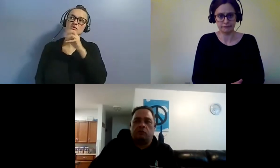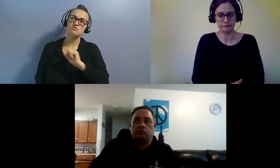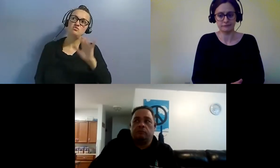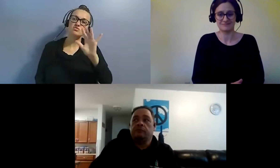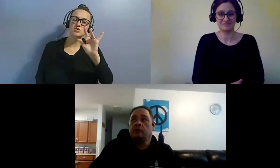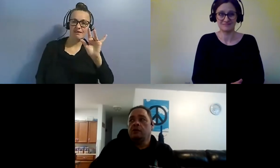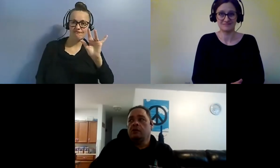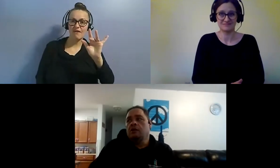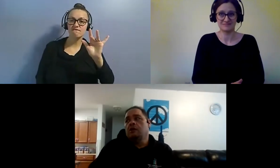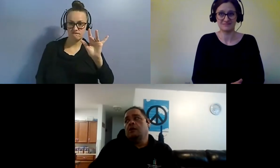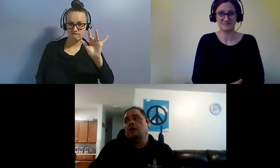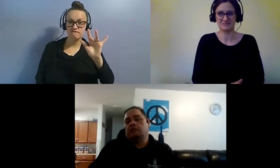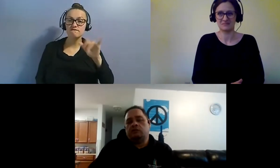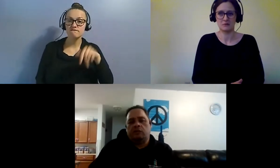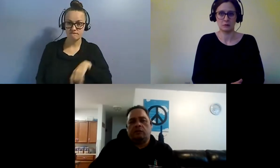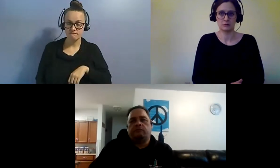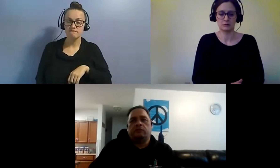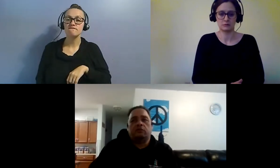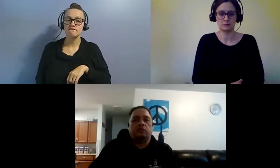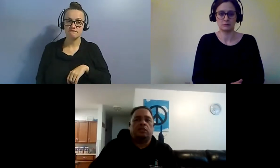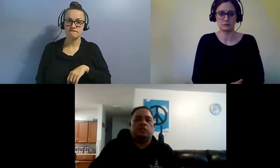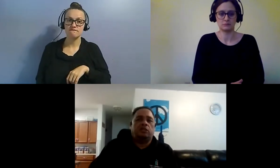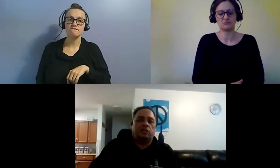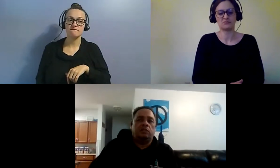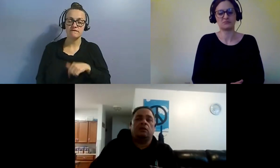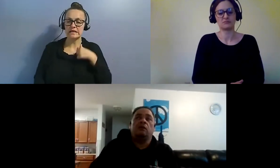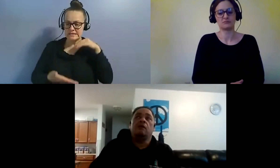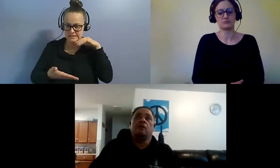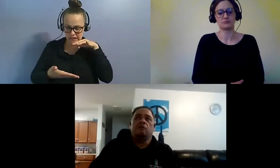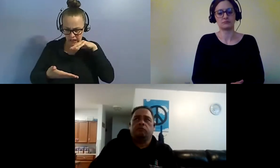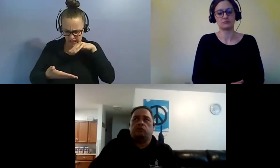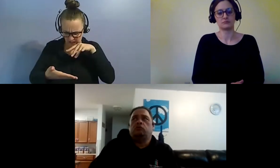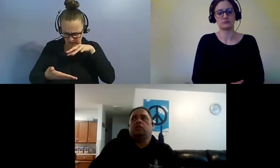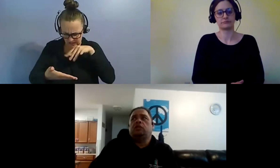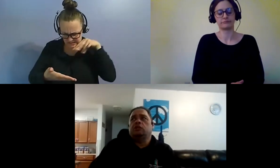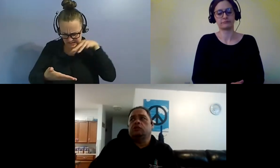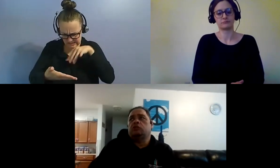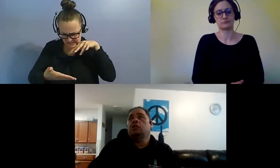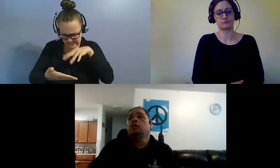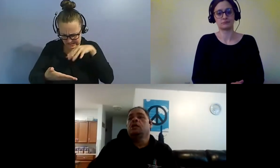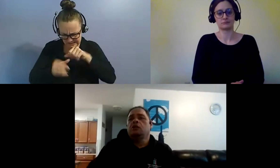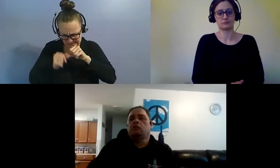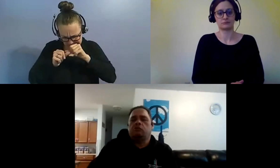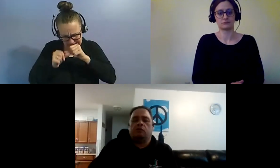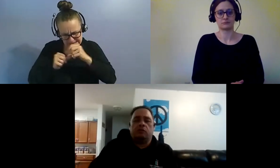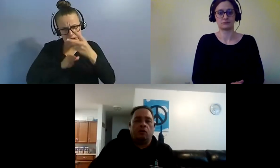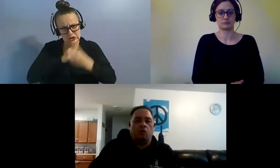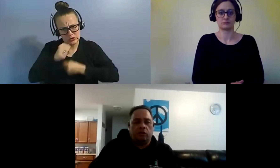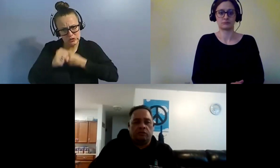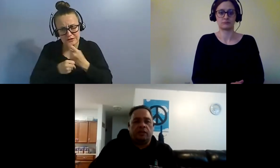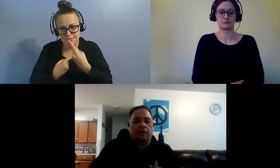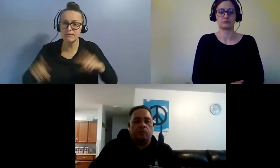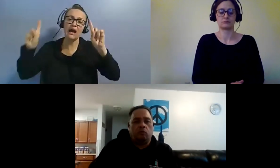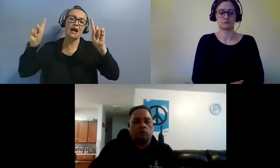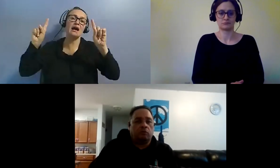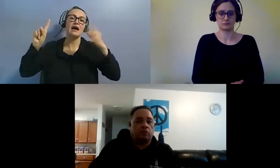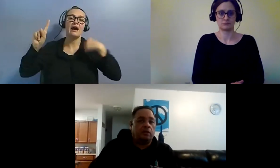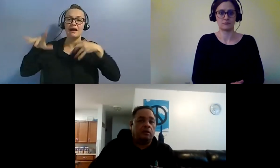years old. I studied for the GED for 2 years, took the whole